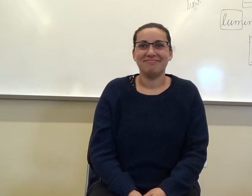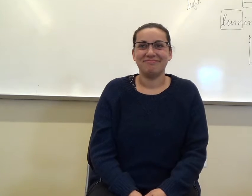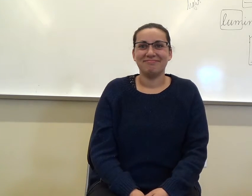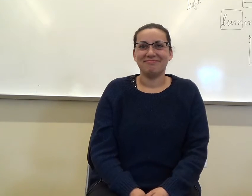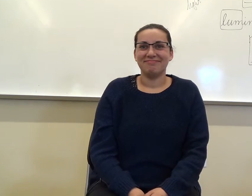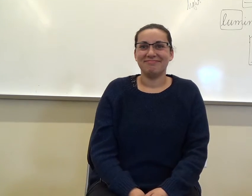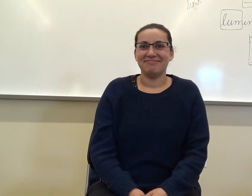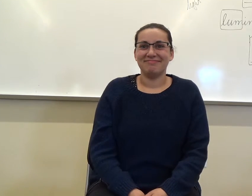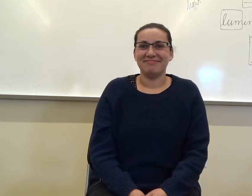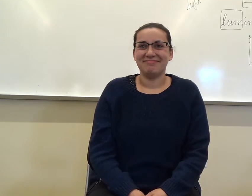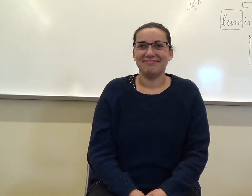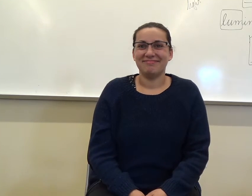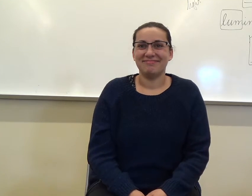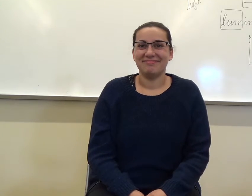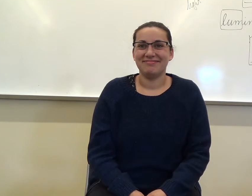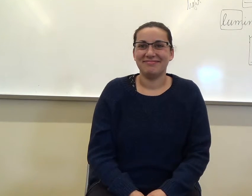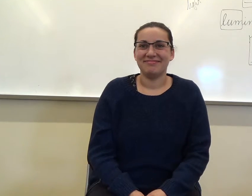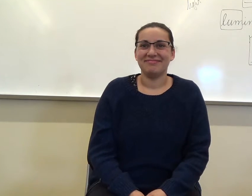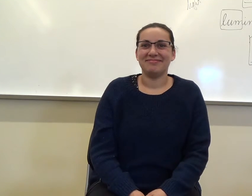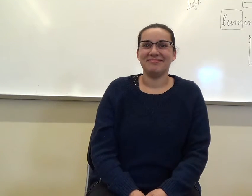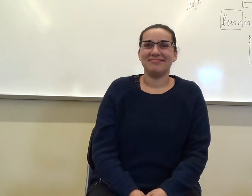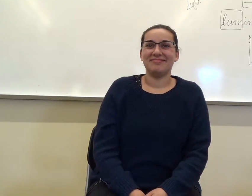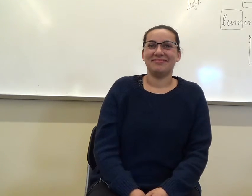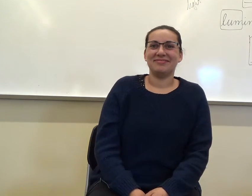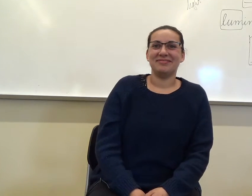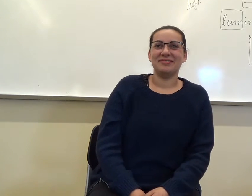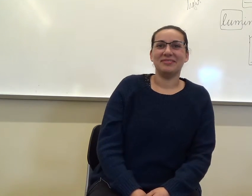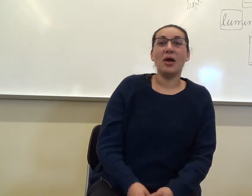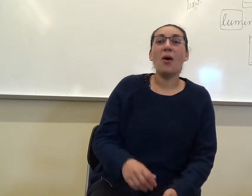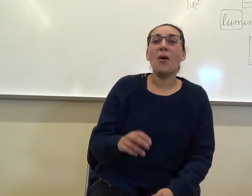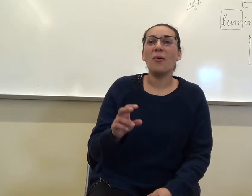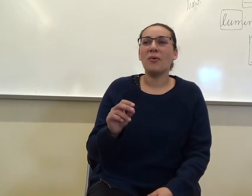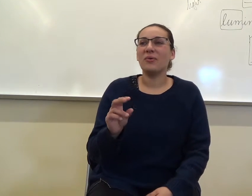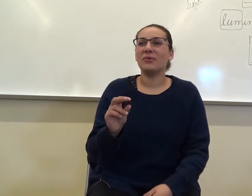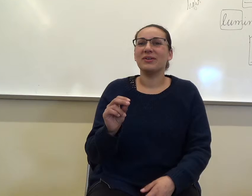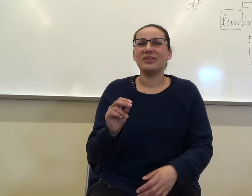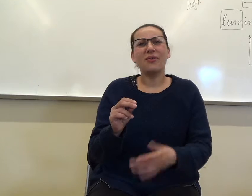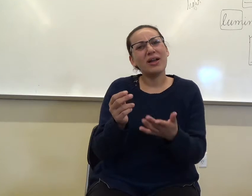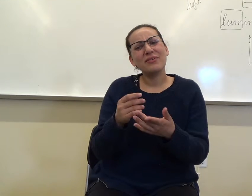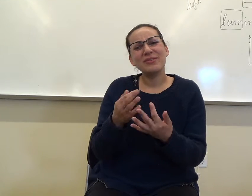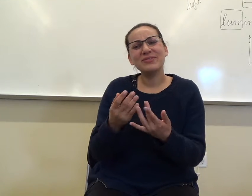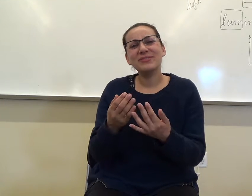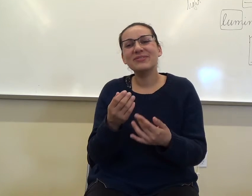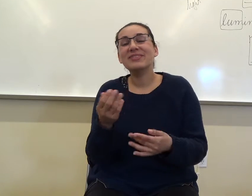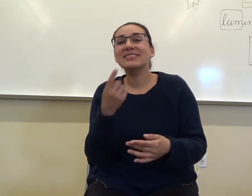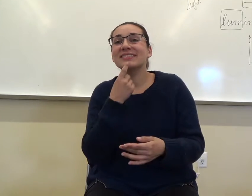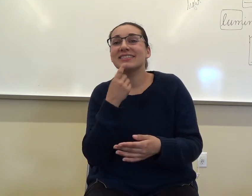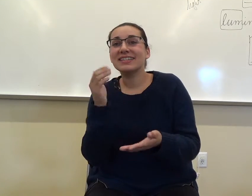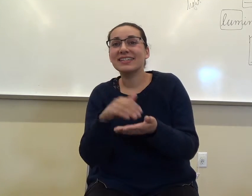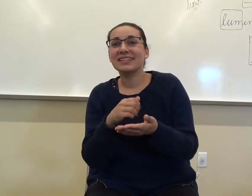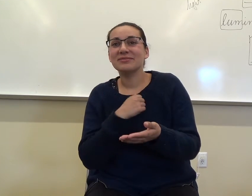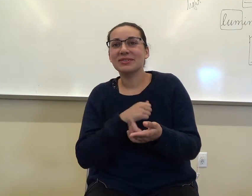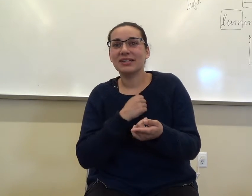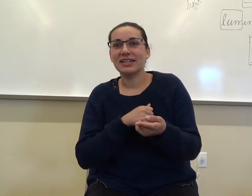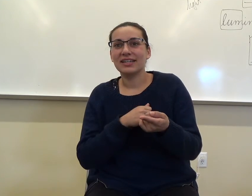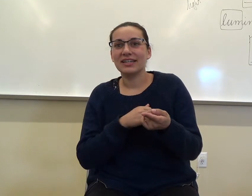suspecting, hating, or discriminating against. So what I wrote down here was